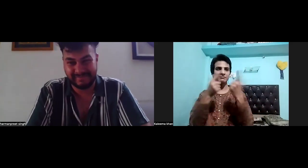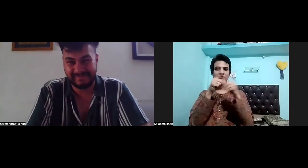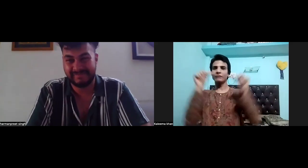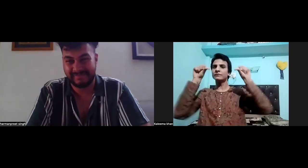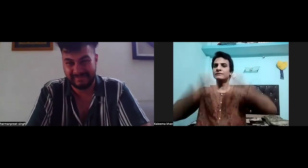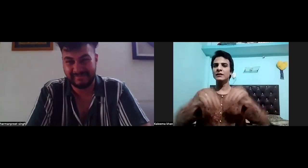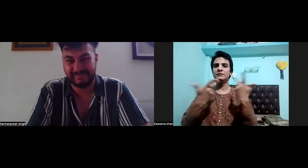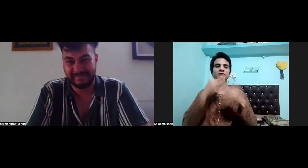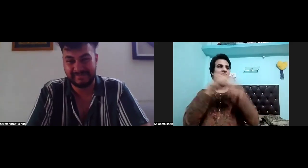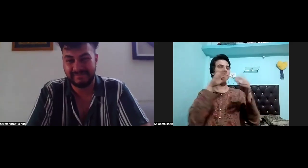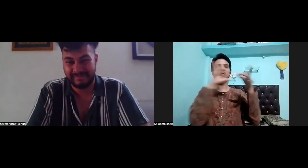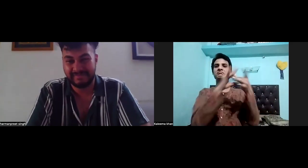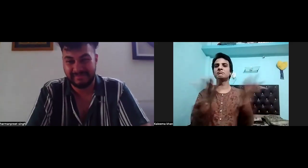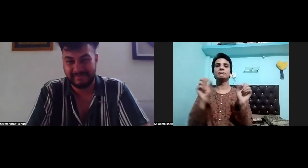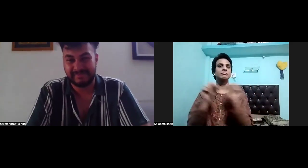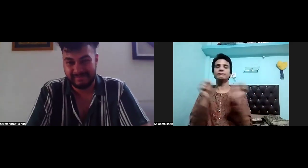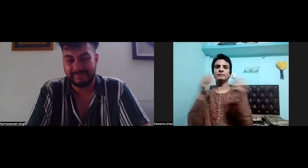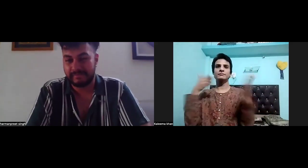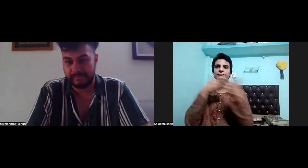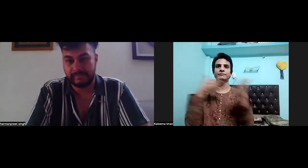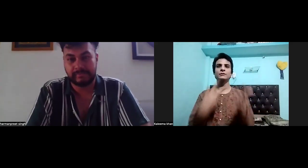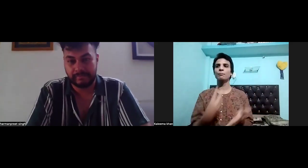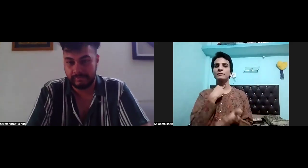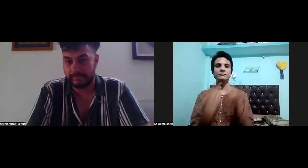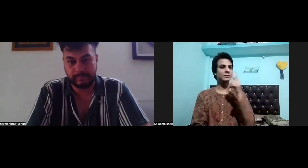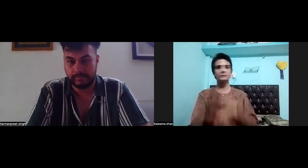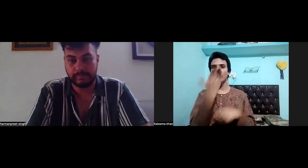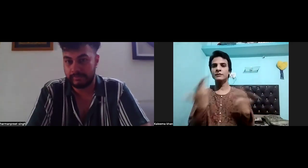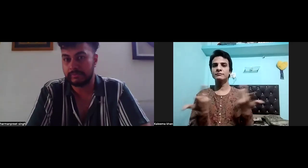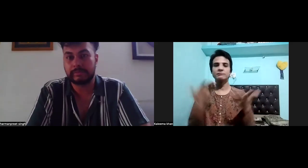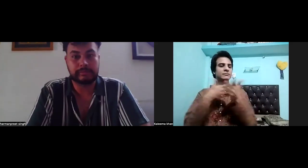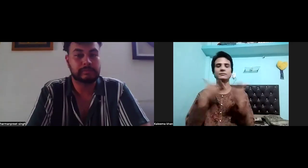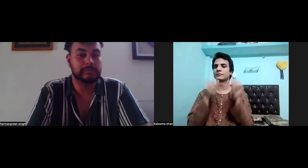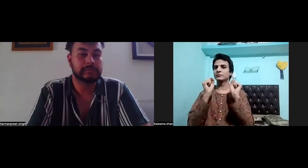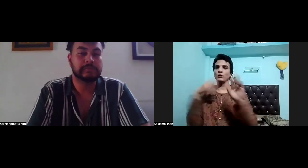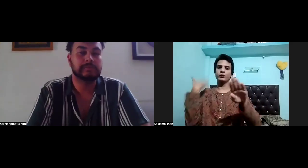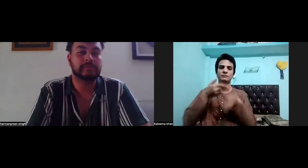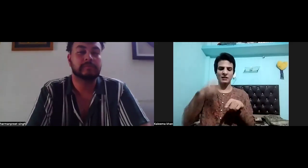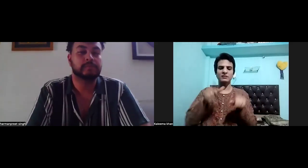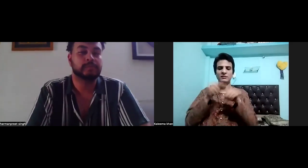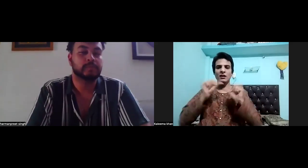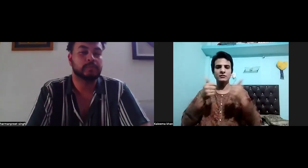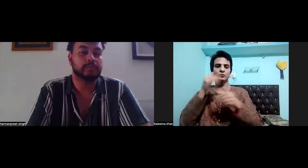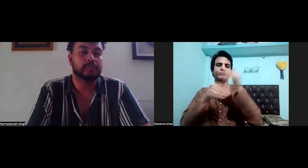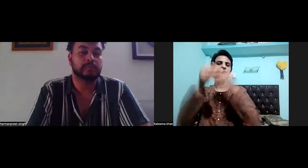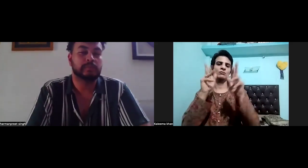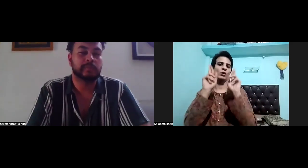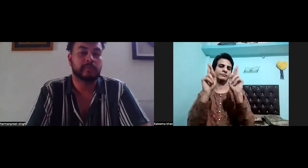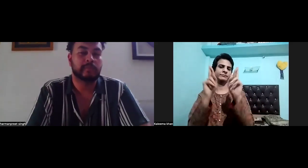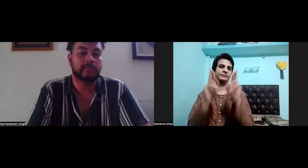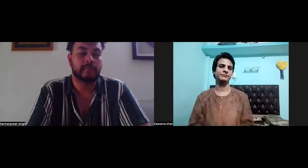the process fails. Even with jobs, very difficult. There are a lot of